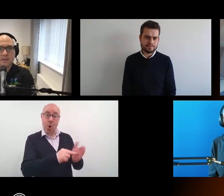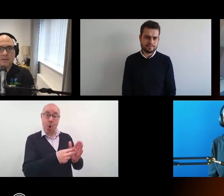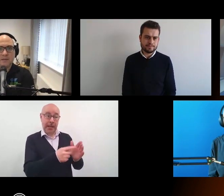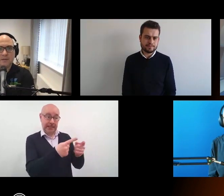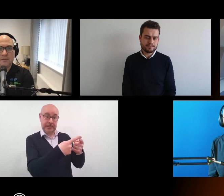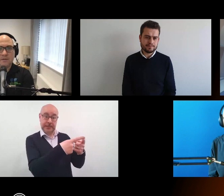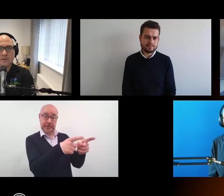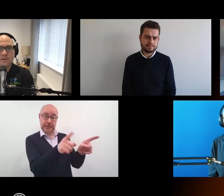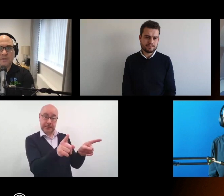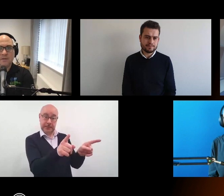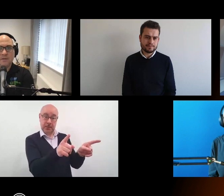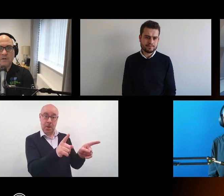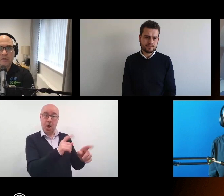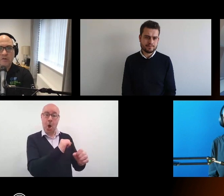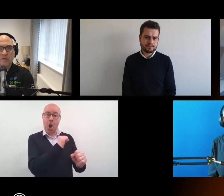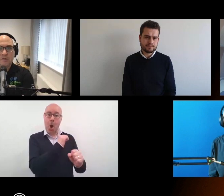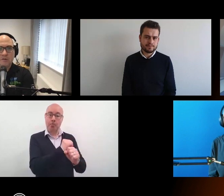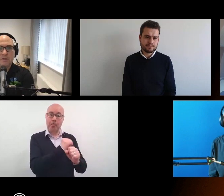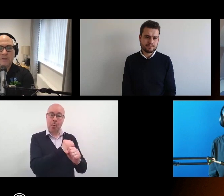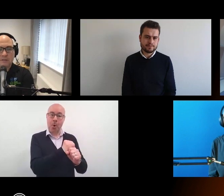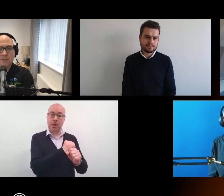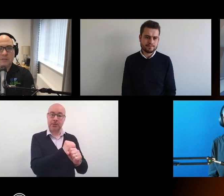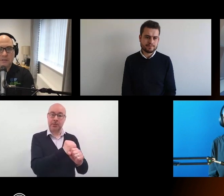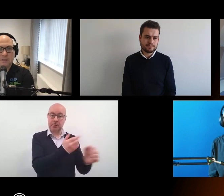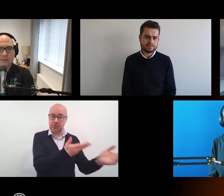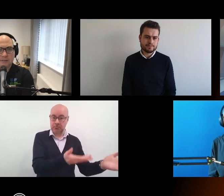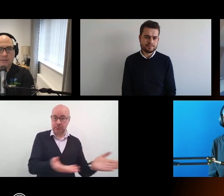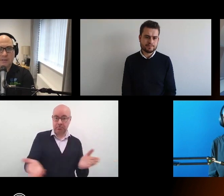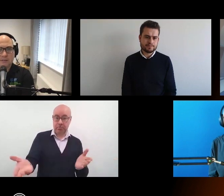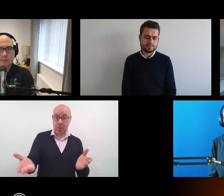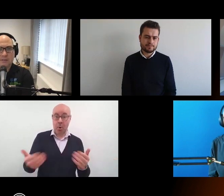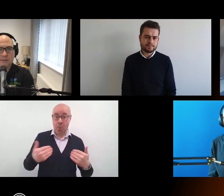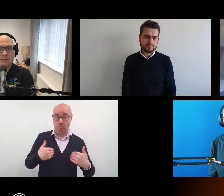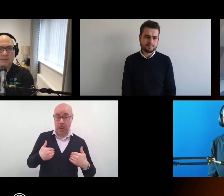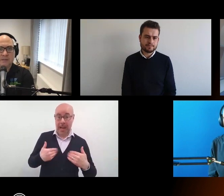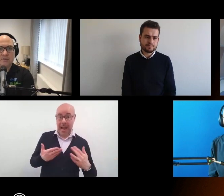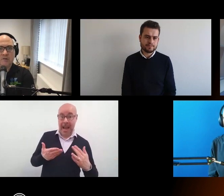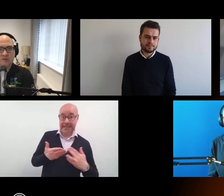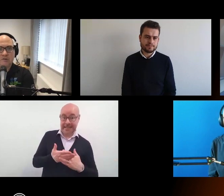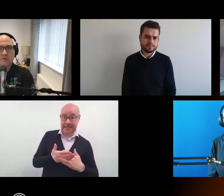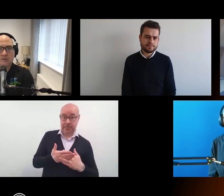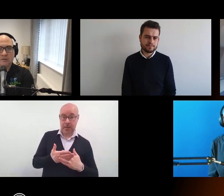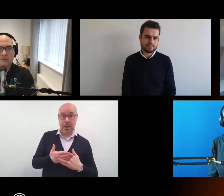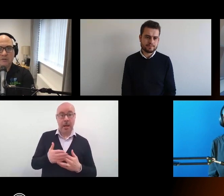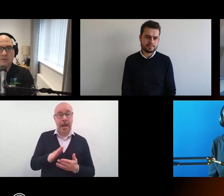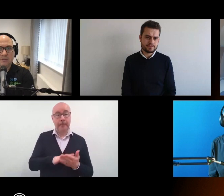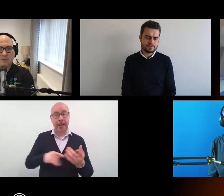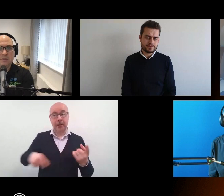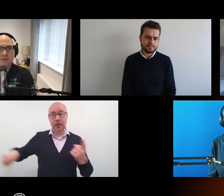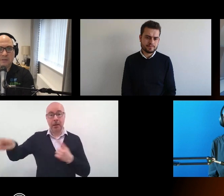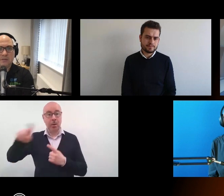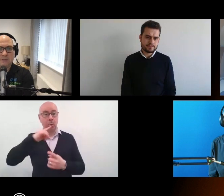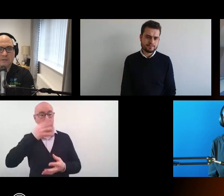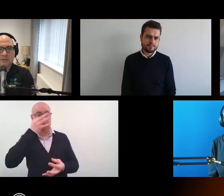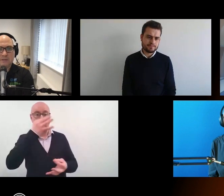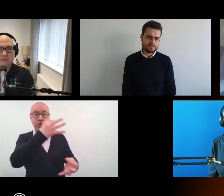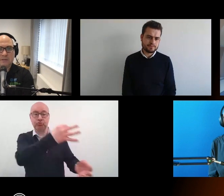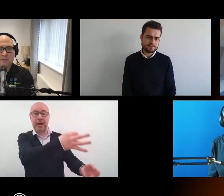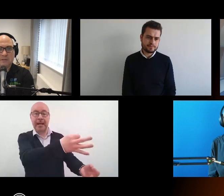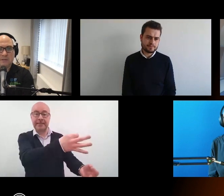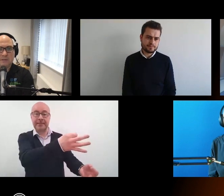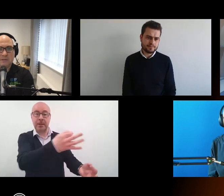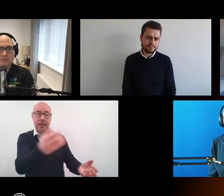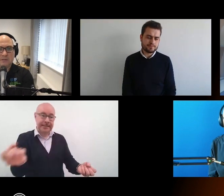events organizers can promote what they're doing, that it's accessible, then they're going to attract more people to their events that will spend